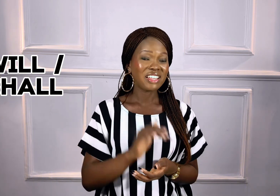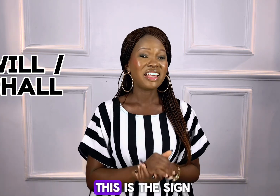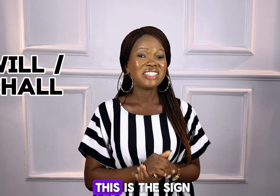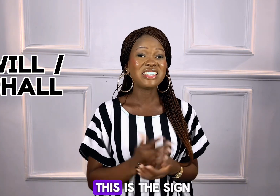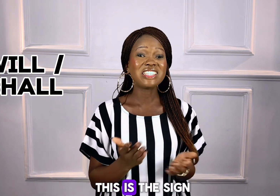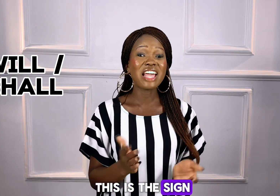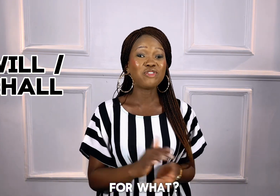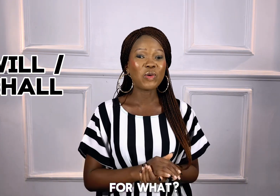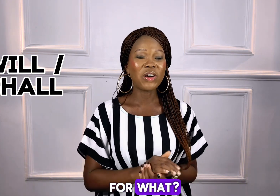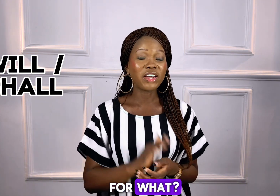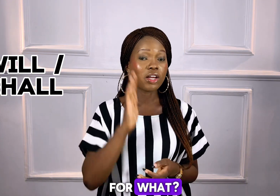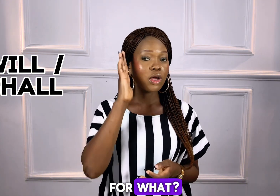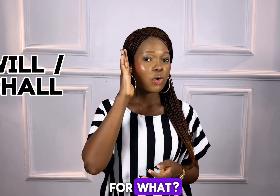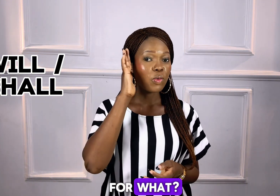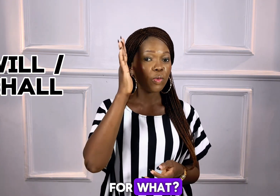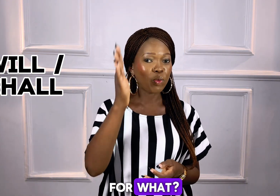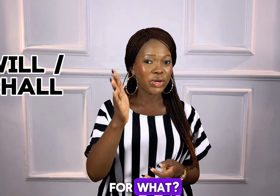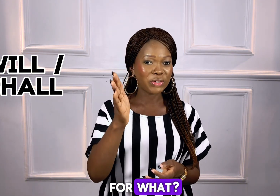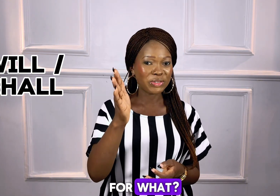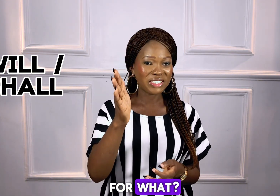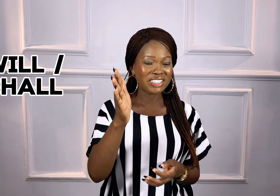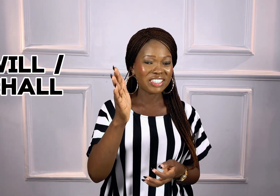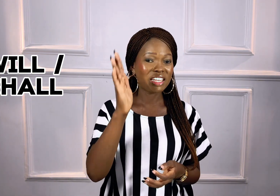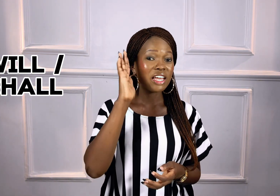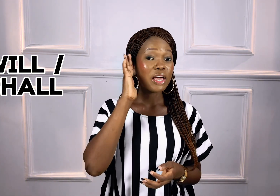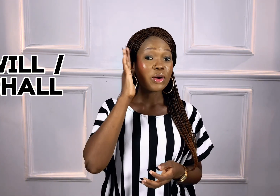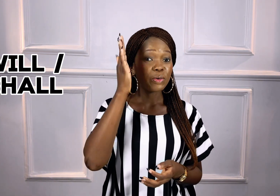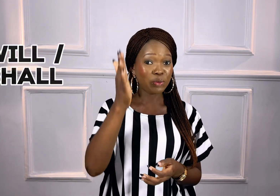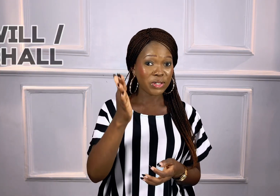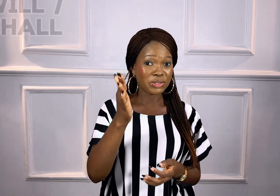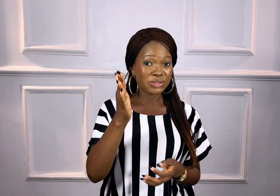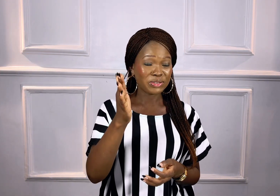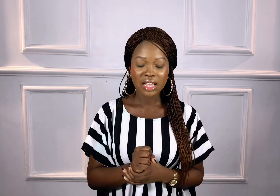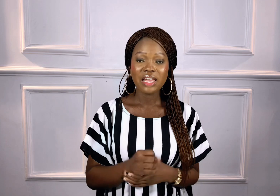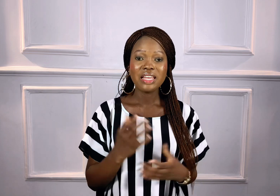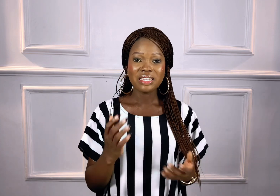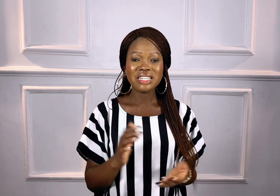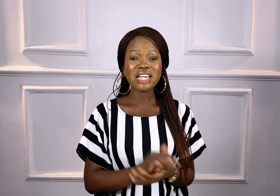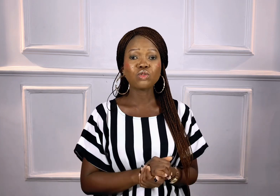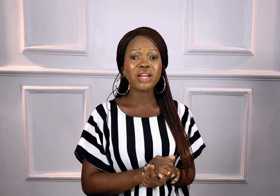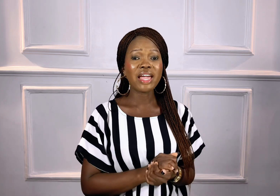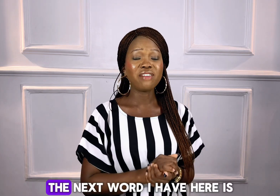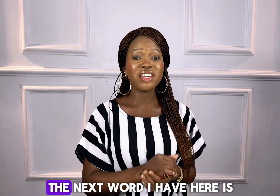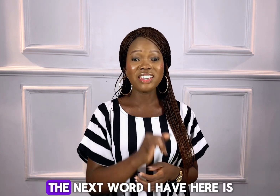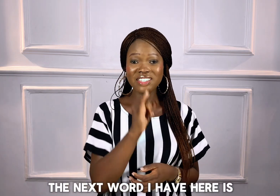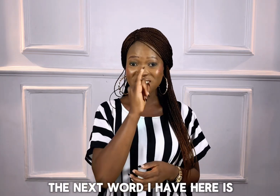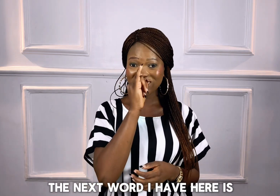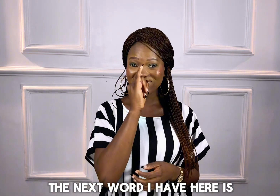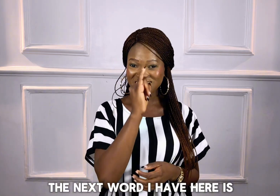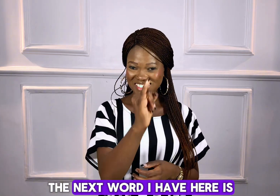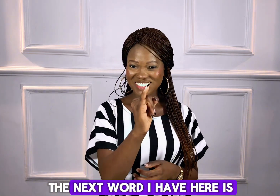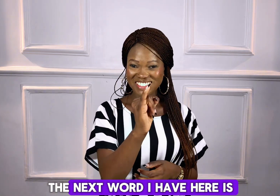this is a sign for what? Will. Will. The next word I have here is